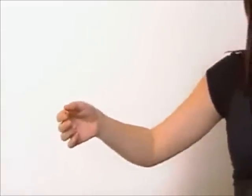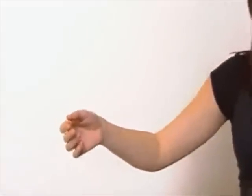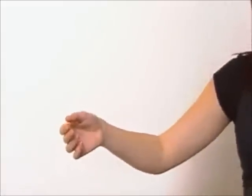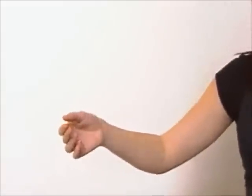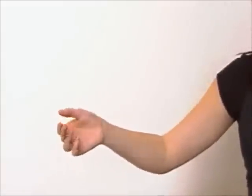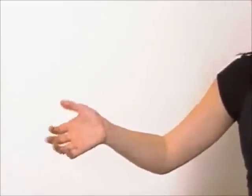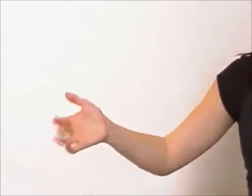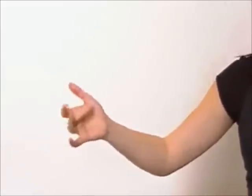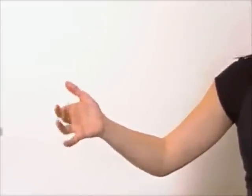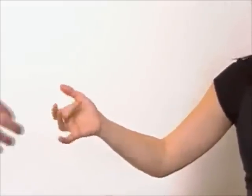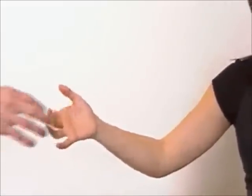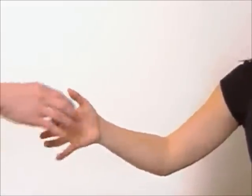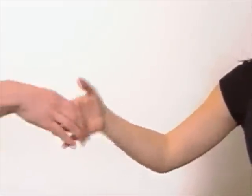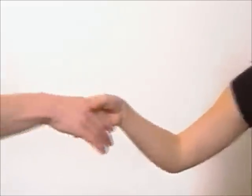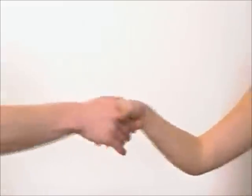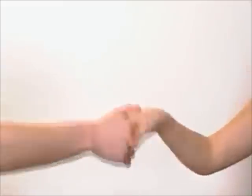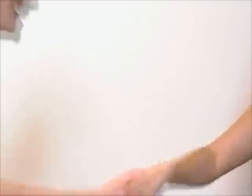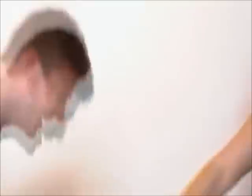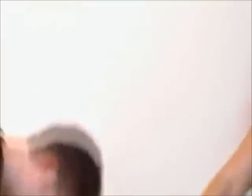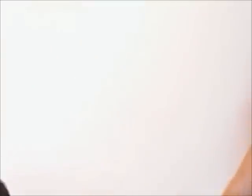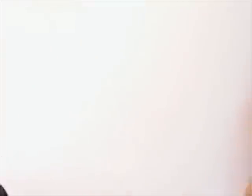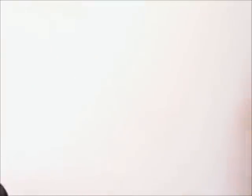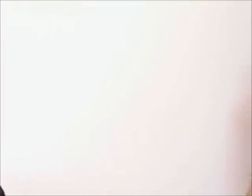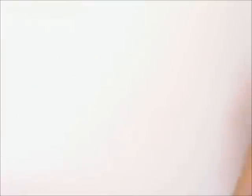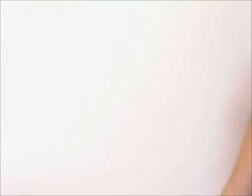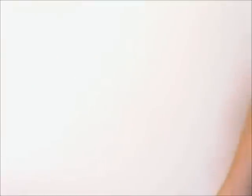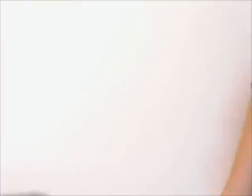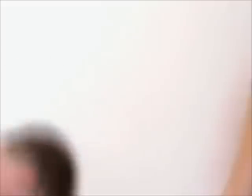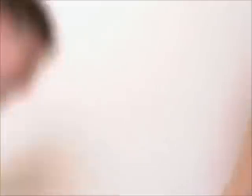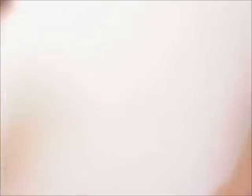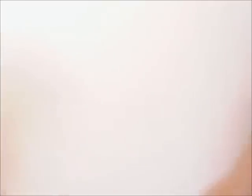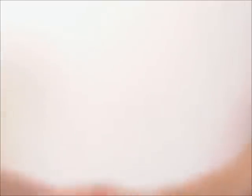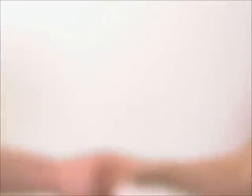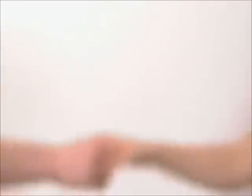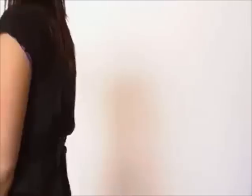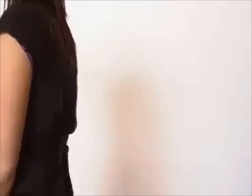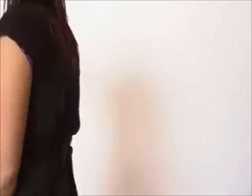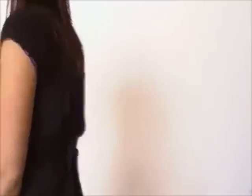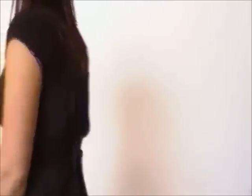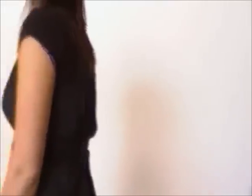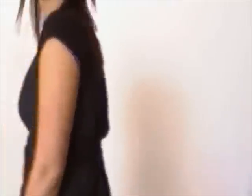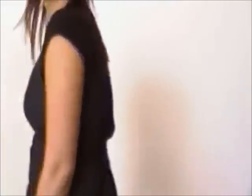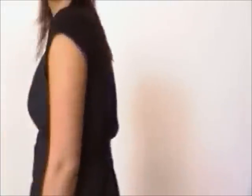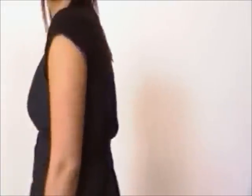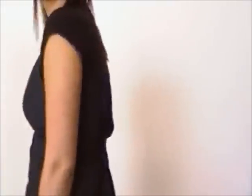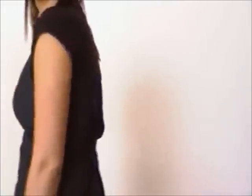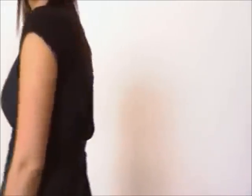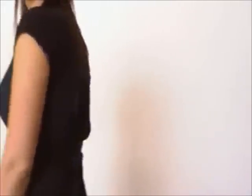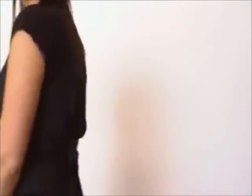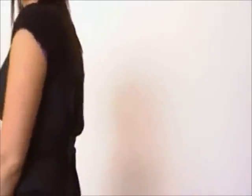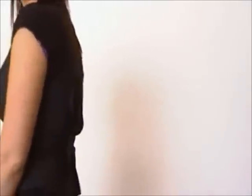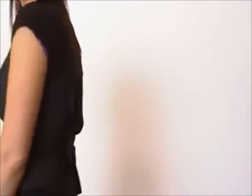Okay. He's like playing like finger in my hand. Alright, you ready? I don't need you to back up.